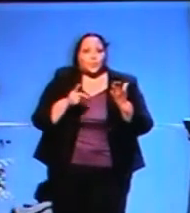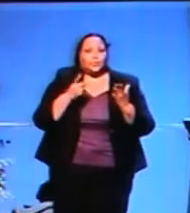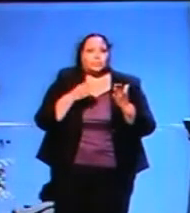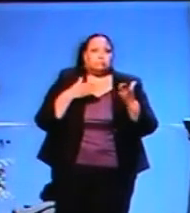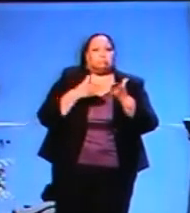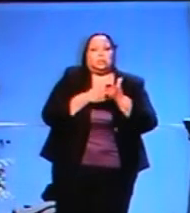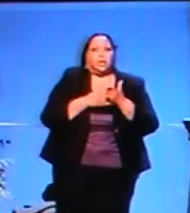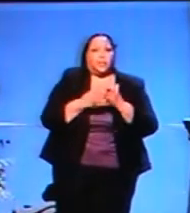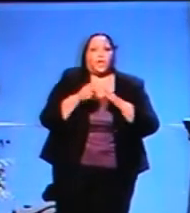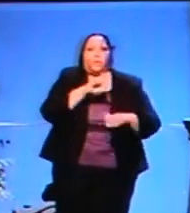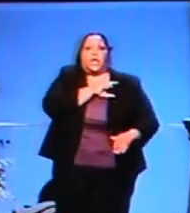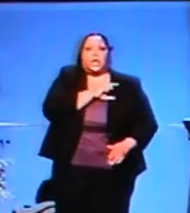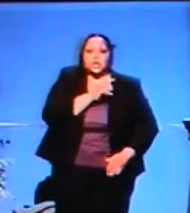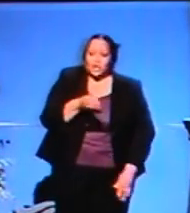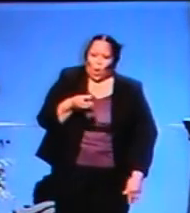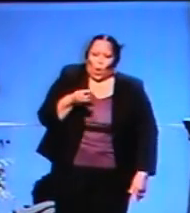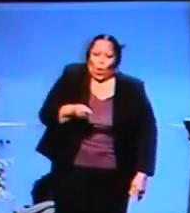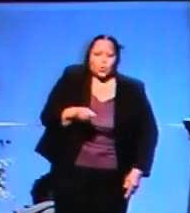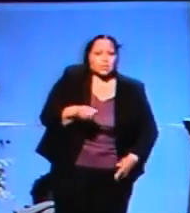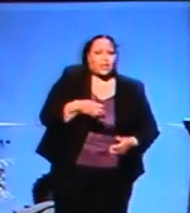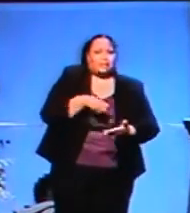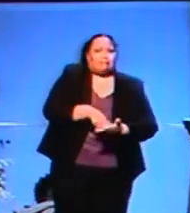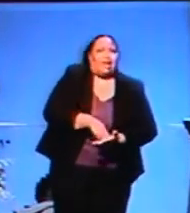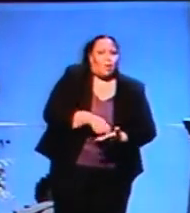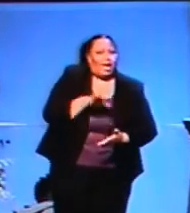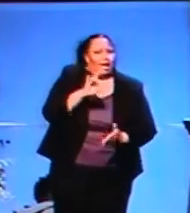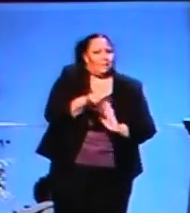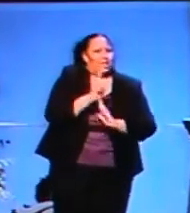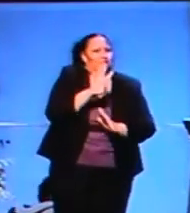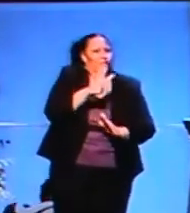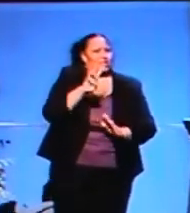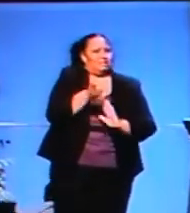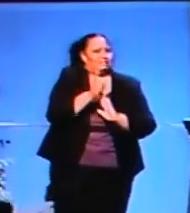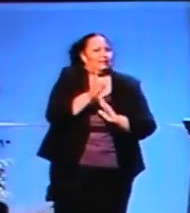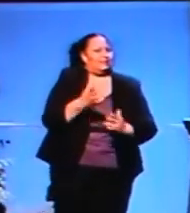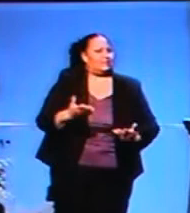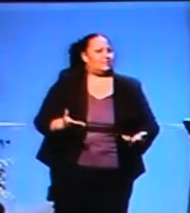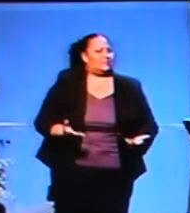to hold somebody down 8 minutes and 46 seconds.